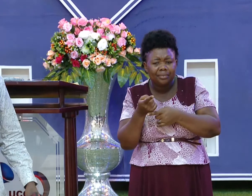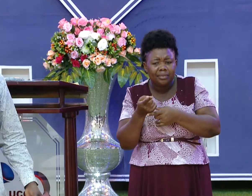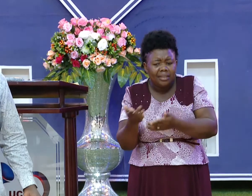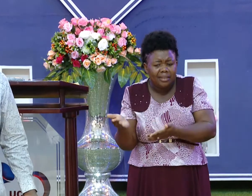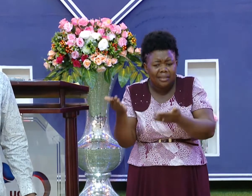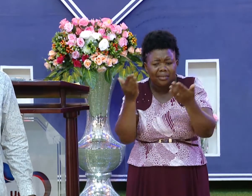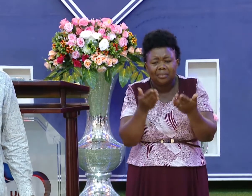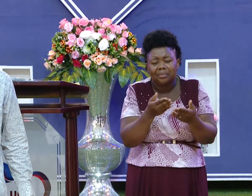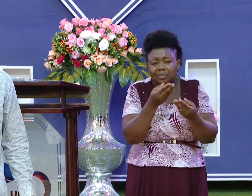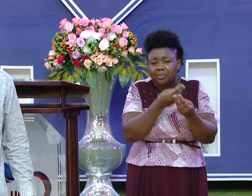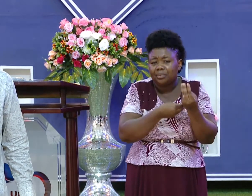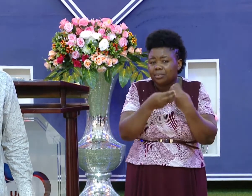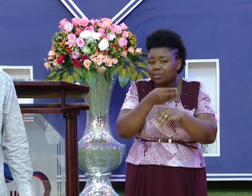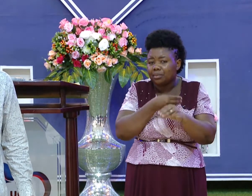saw